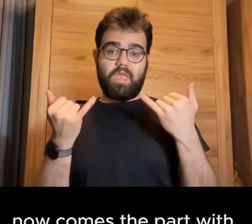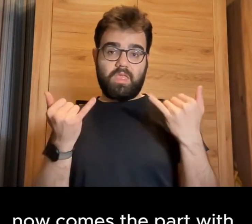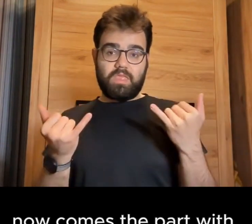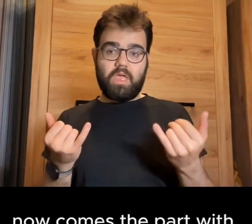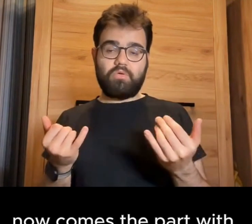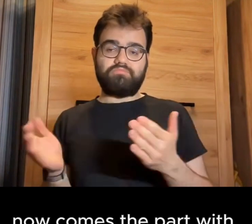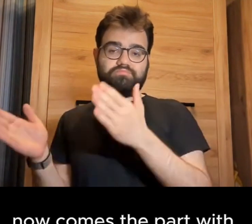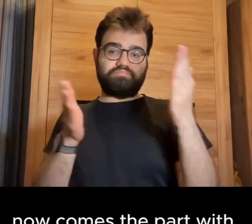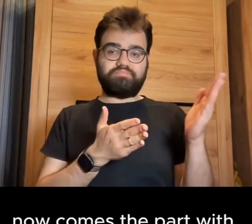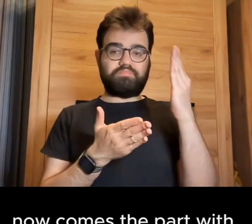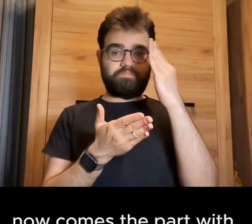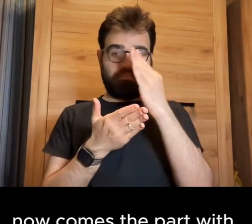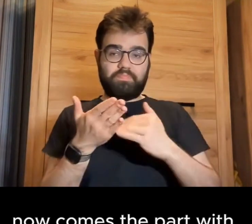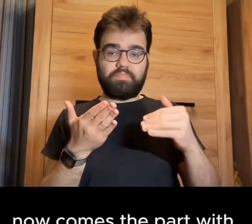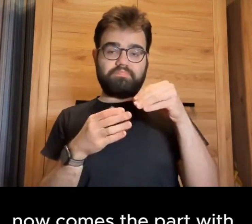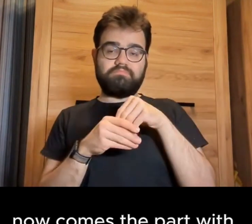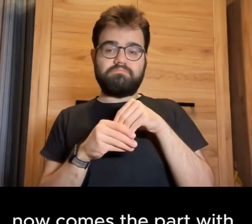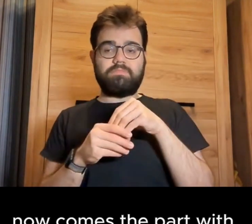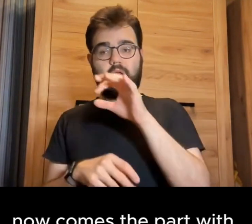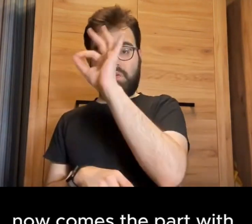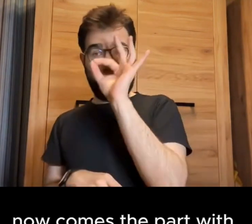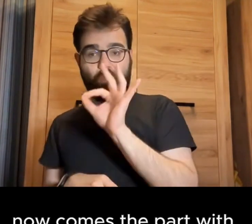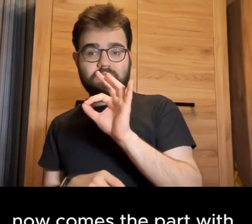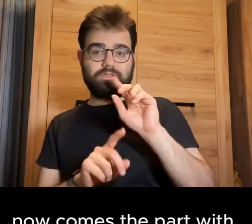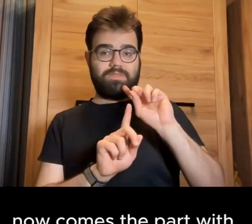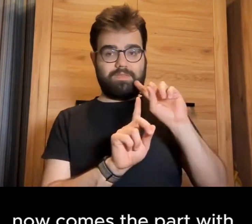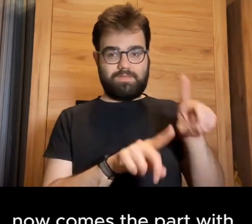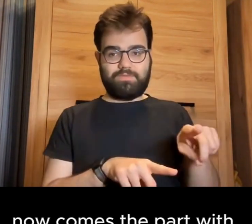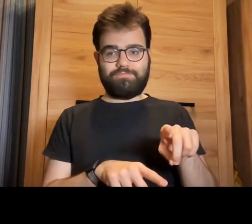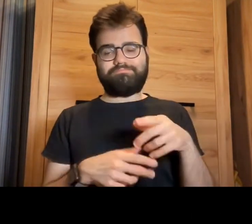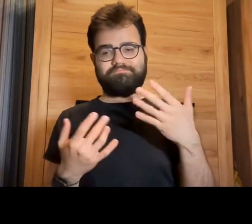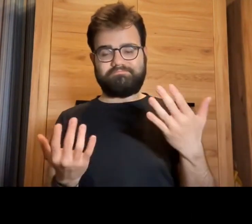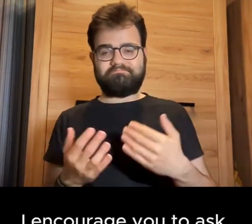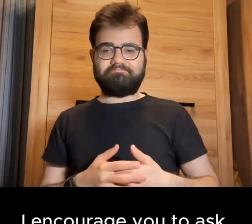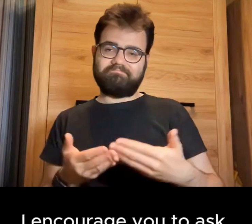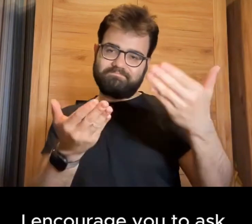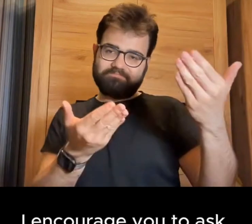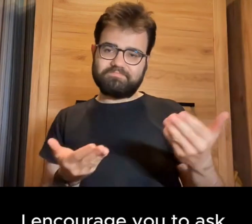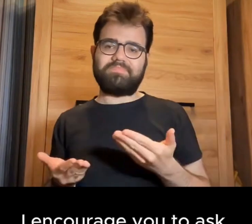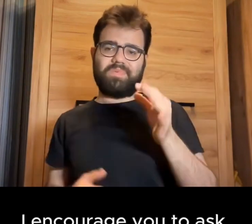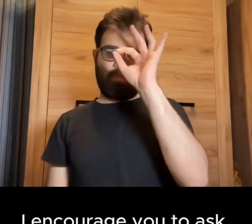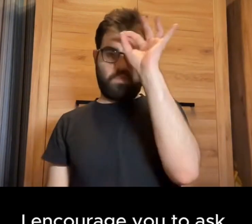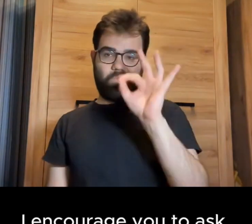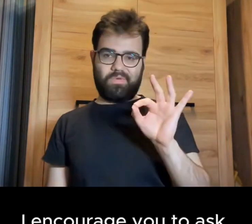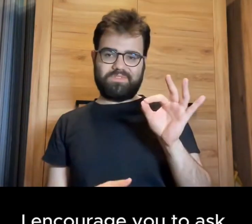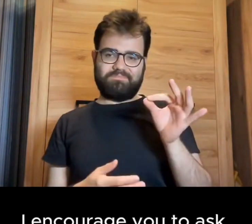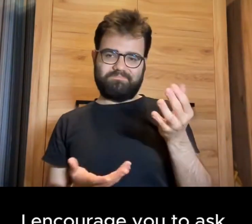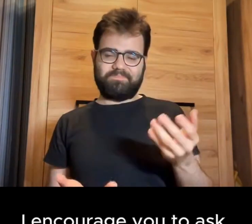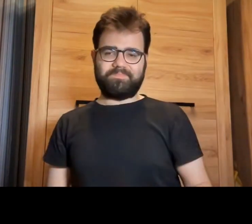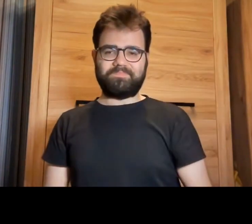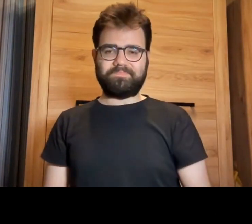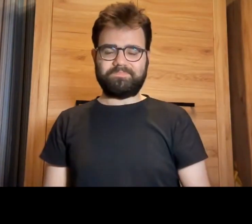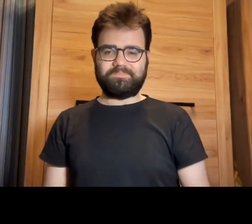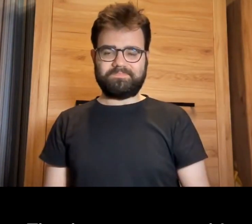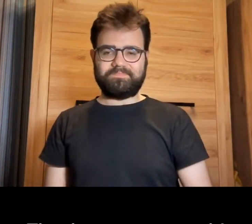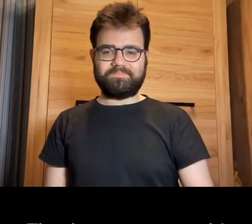factors and different elements of these grammar. And now comes the part with questions and answers. I encourage you to